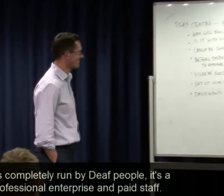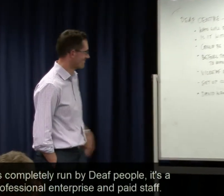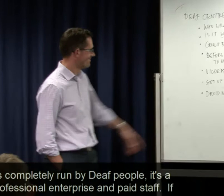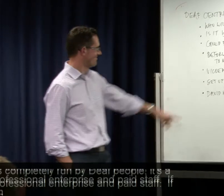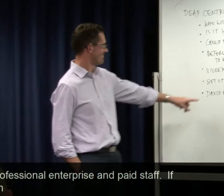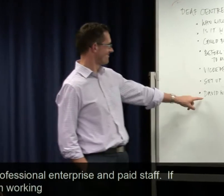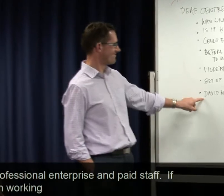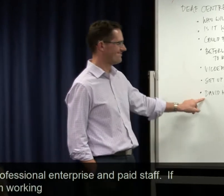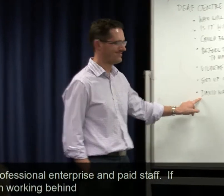that's for sure.